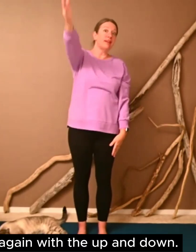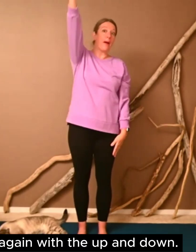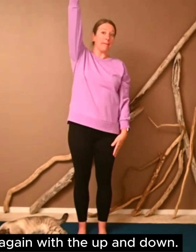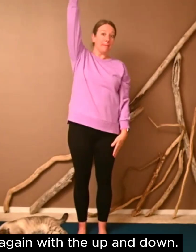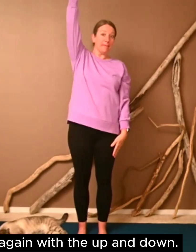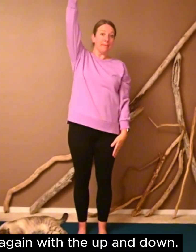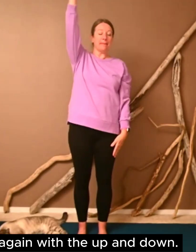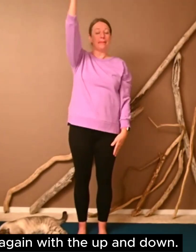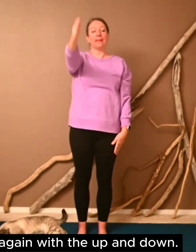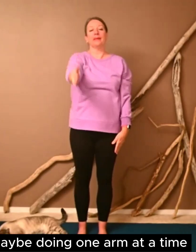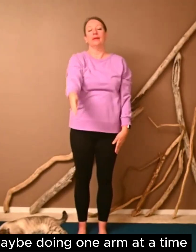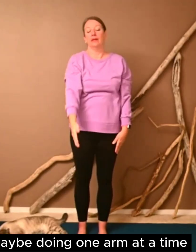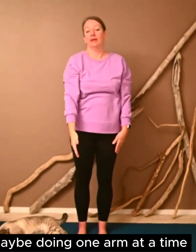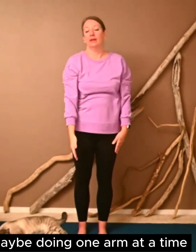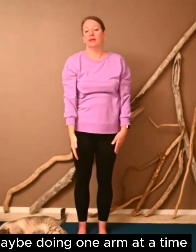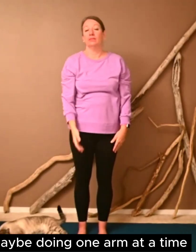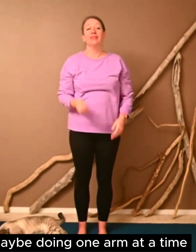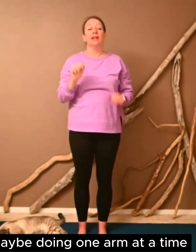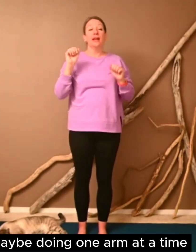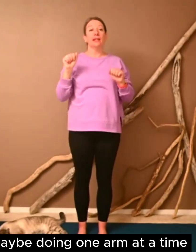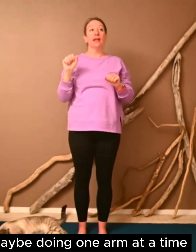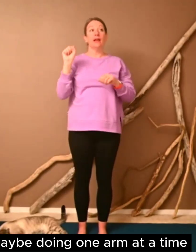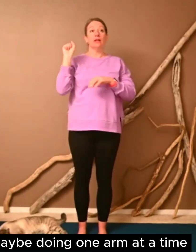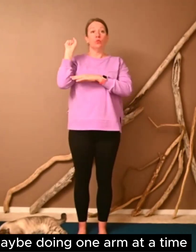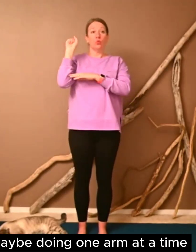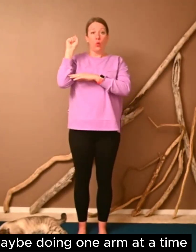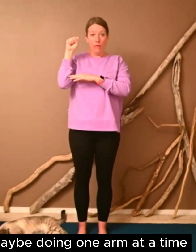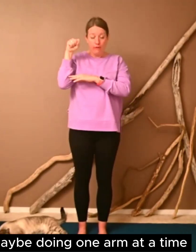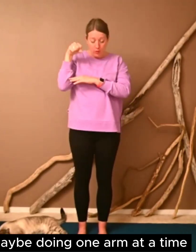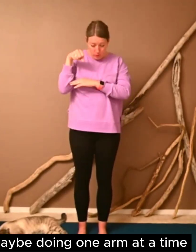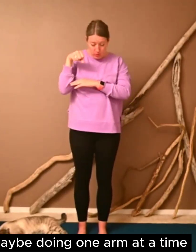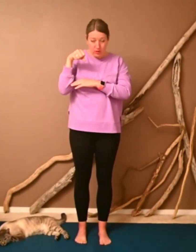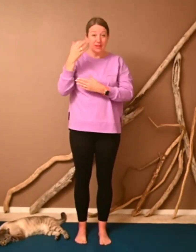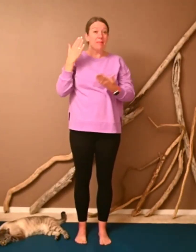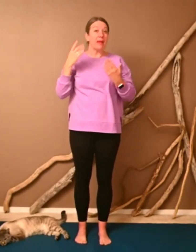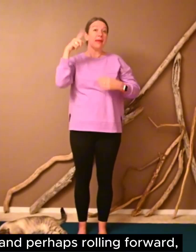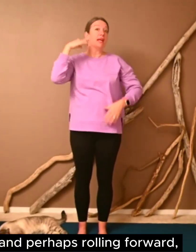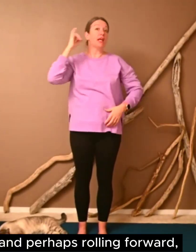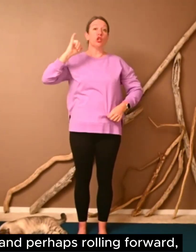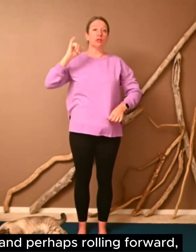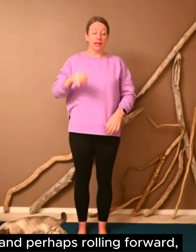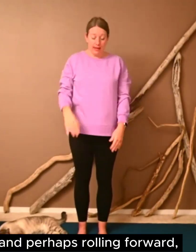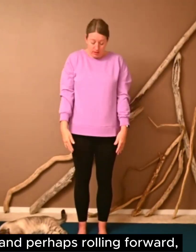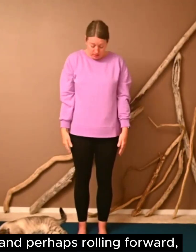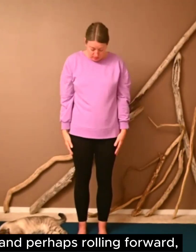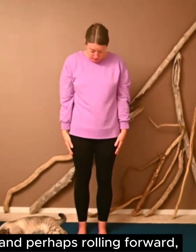again with the up and down, maybe doing one arm at a time and perhaps rolling